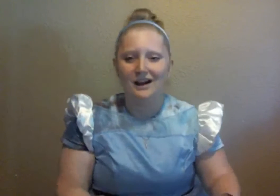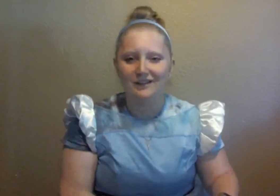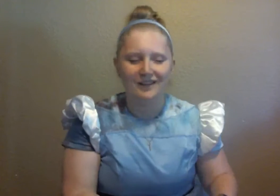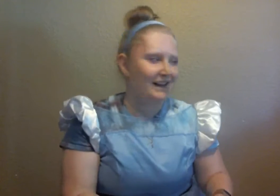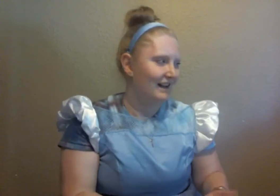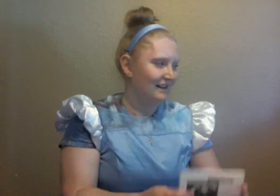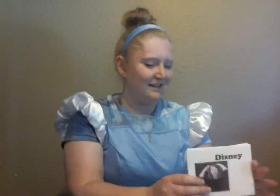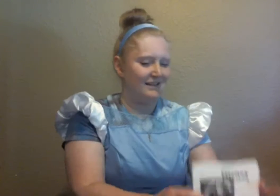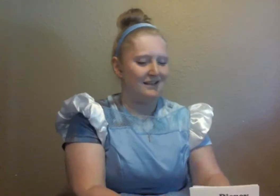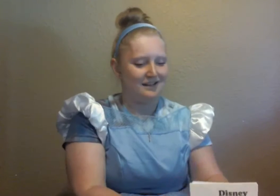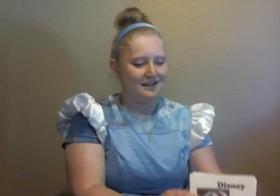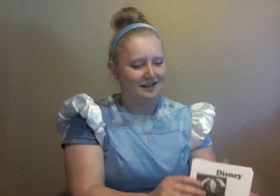Perfect.